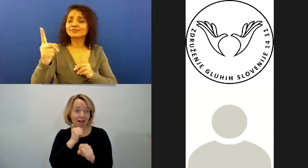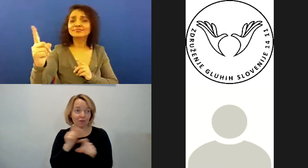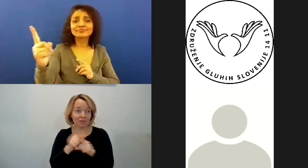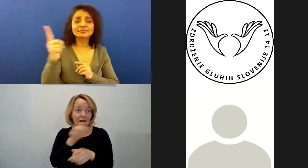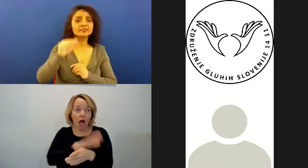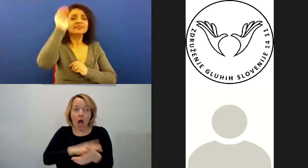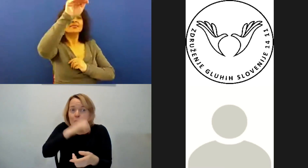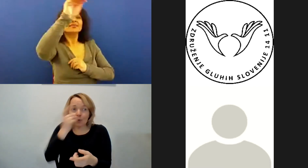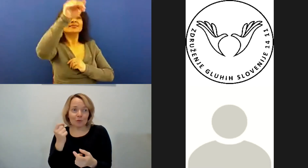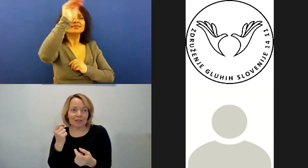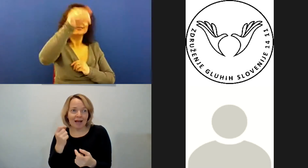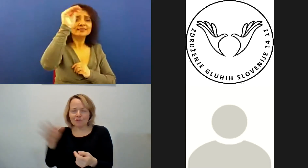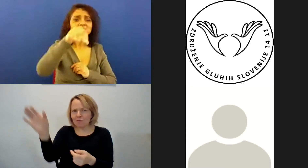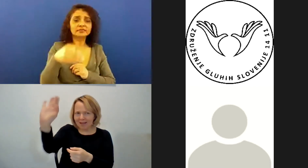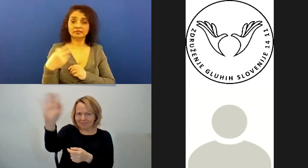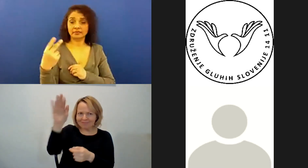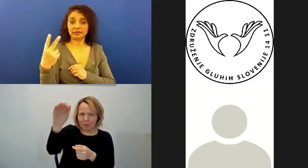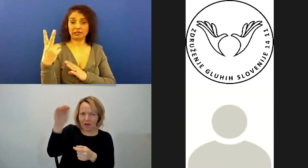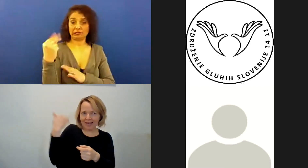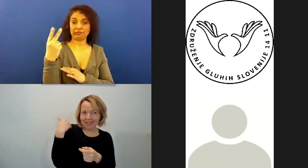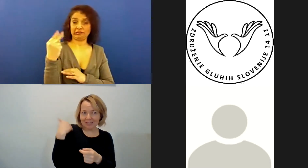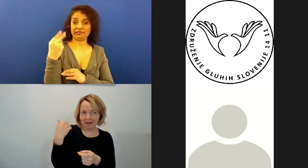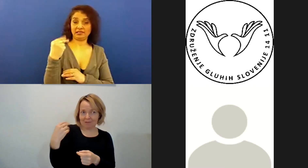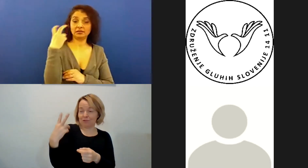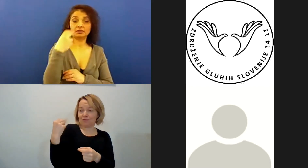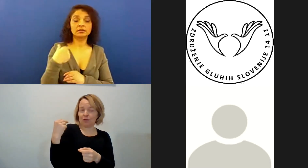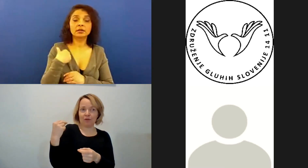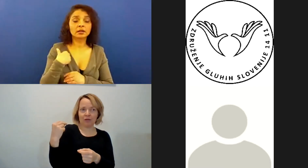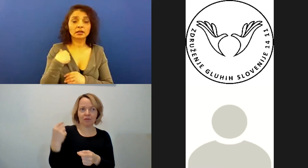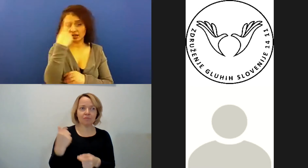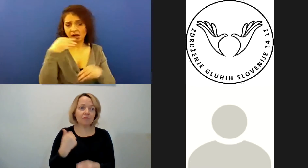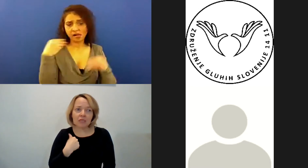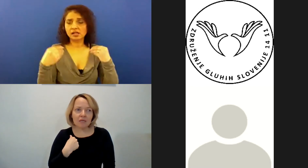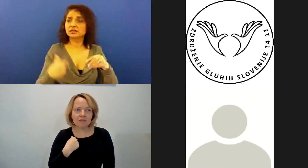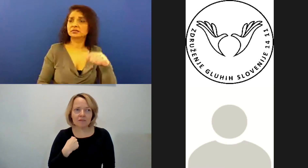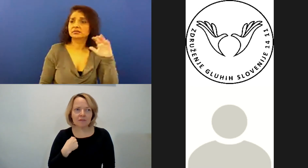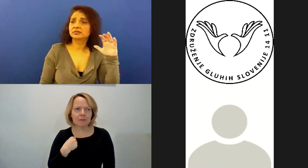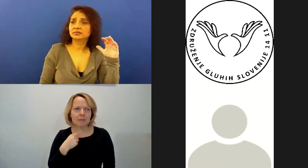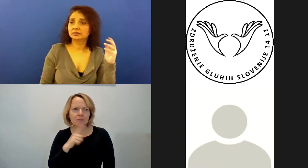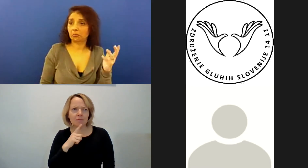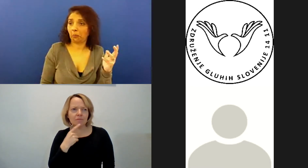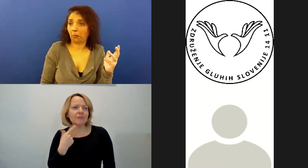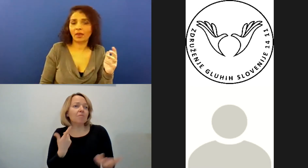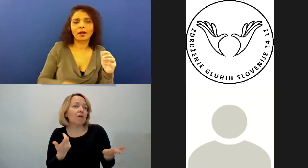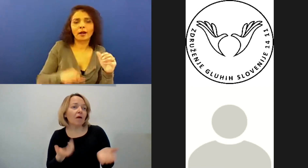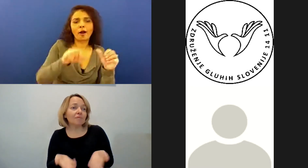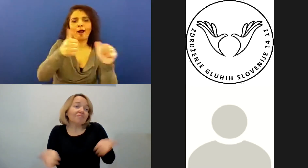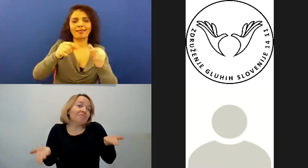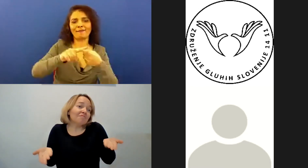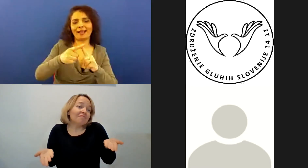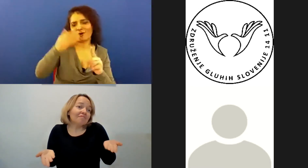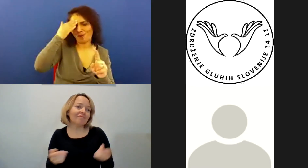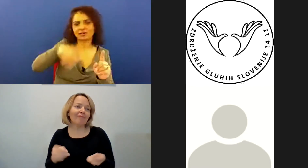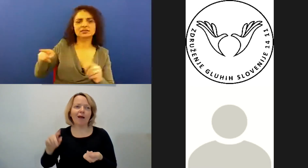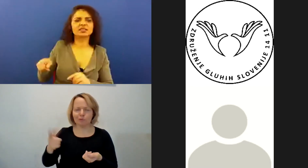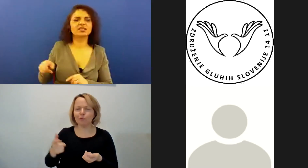would sign to me, gesture to me, to anybody I came across. If somebody would talk to me,